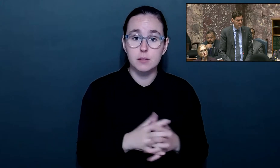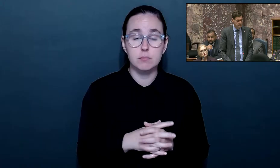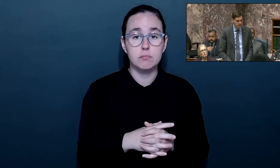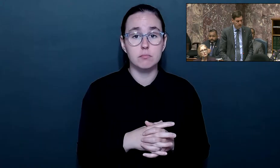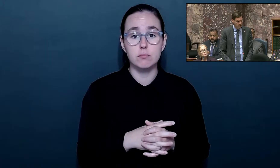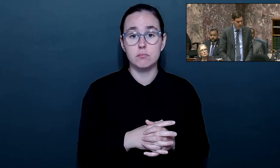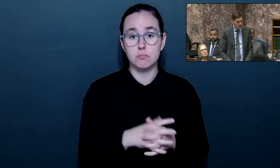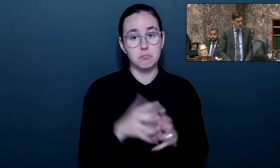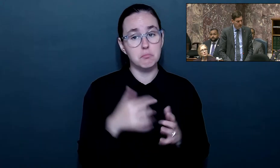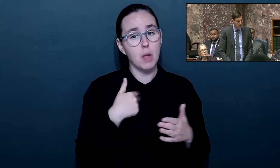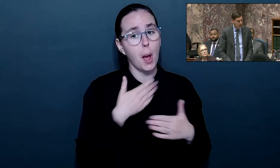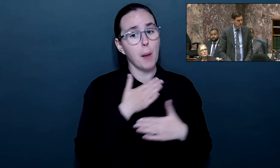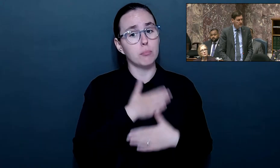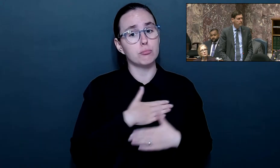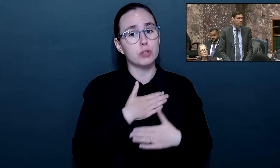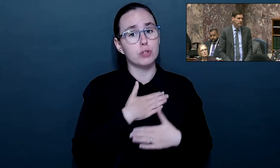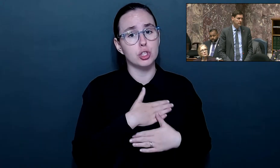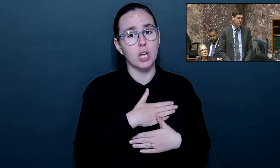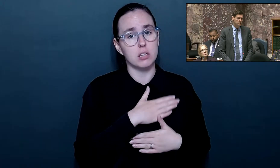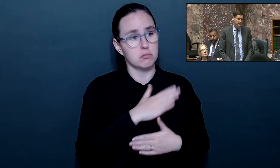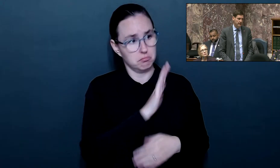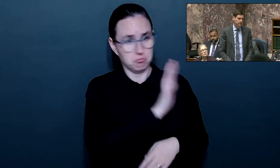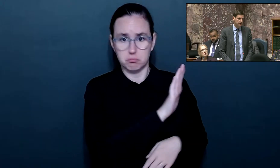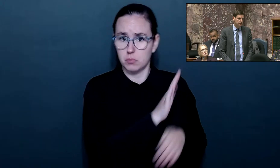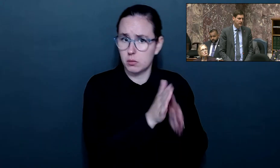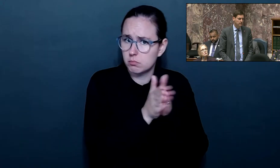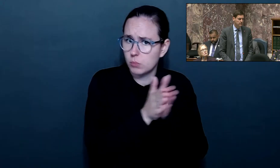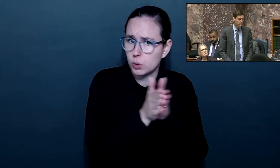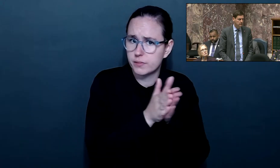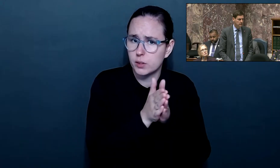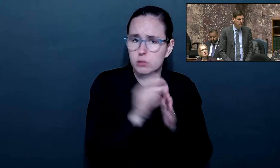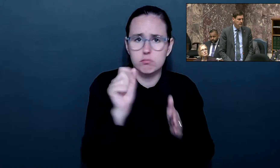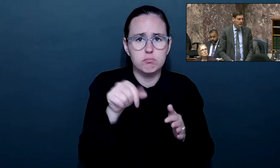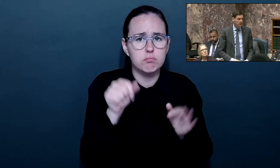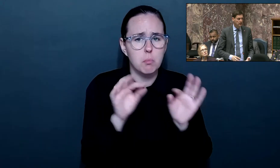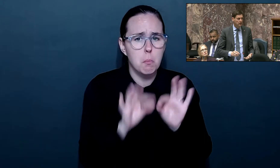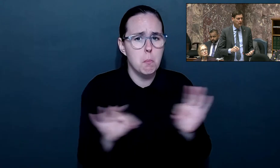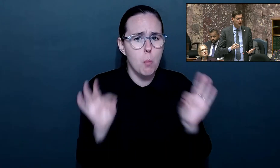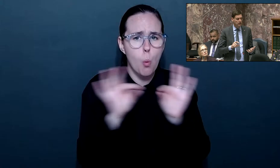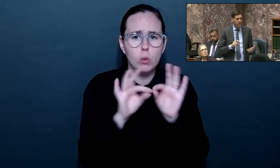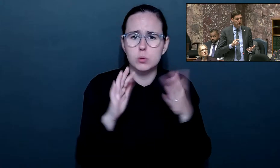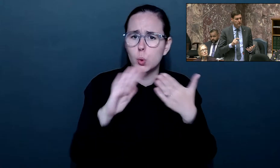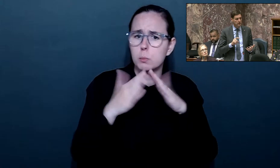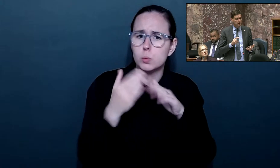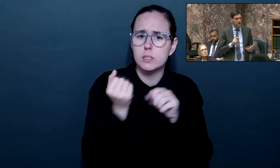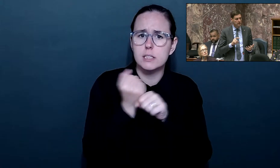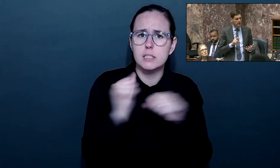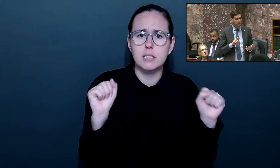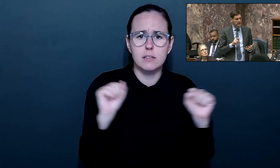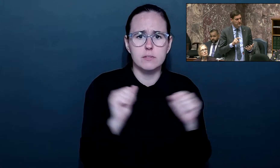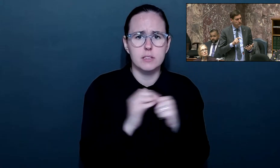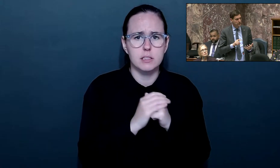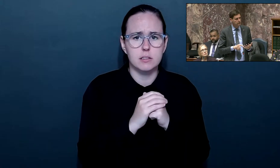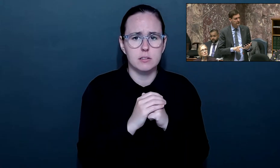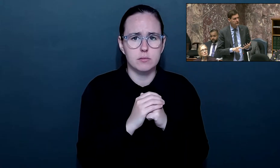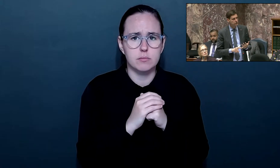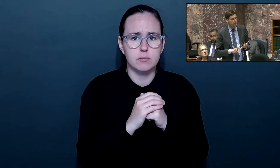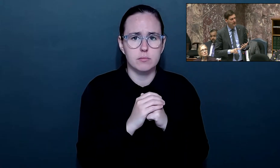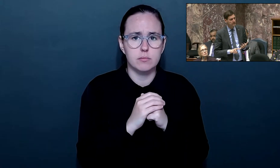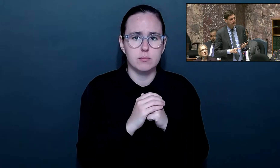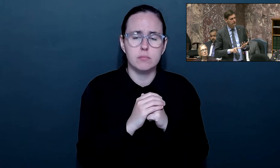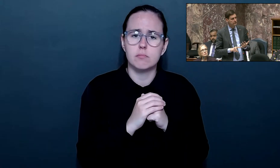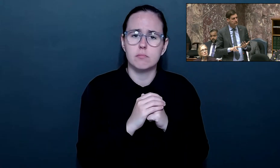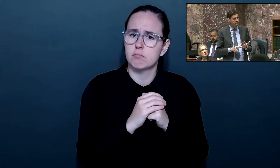safe communities, but it's important to be accurate as well. Everything you said is accurate. The government has put in place